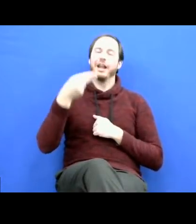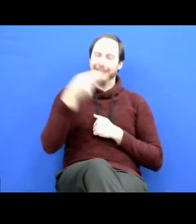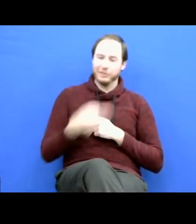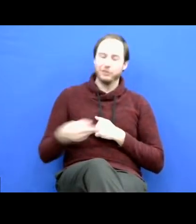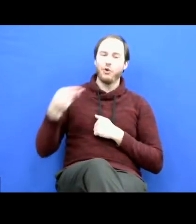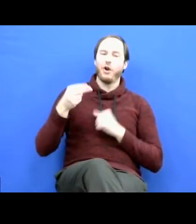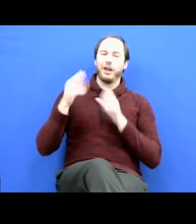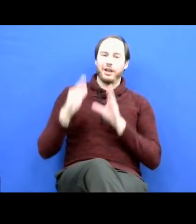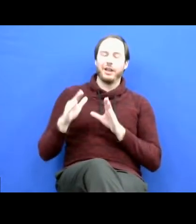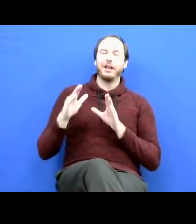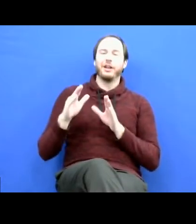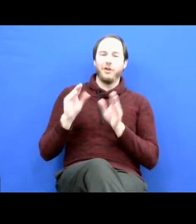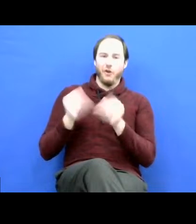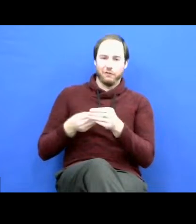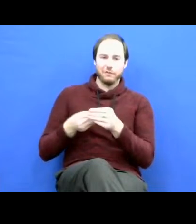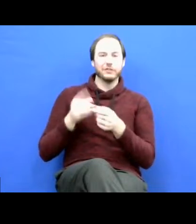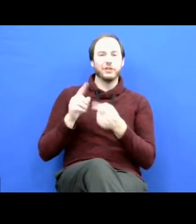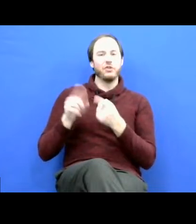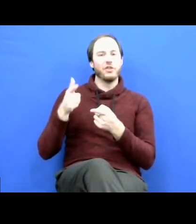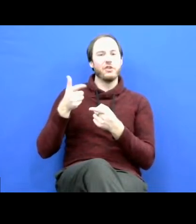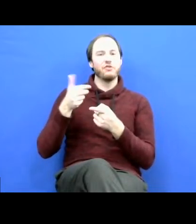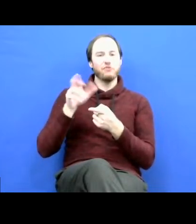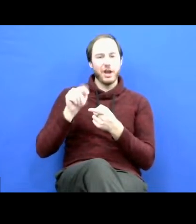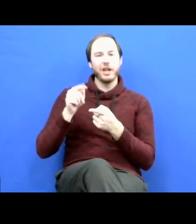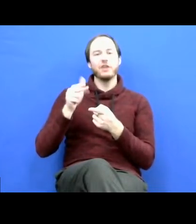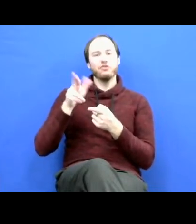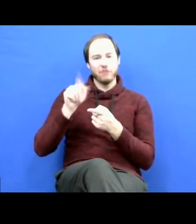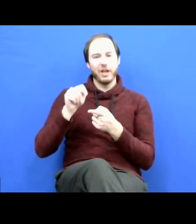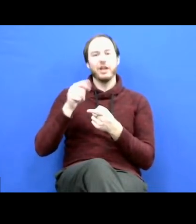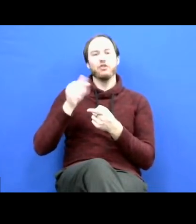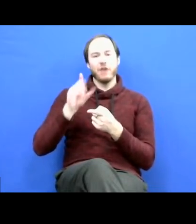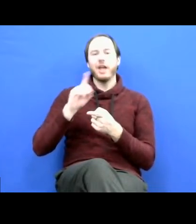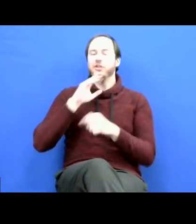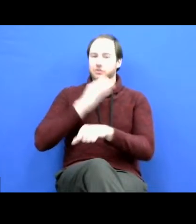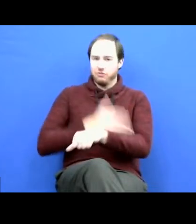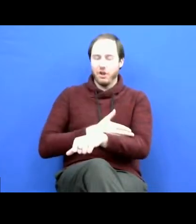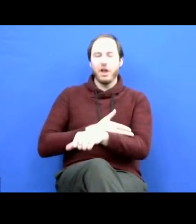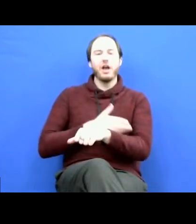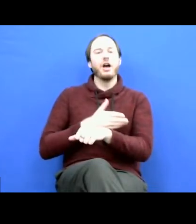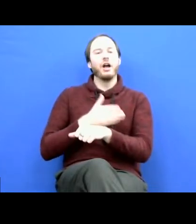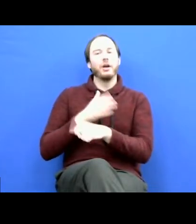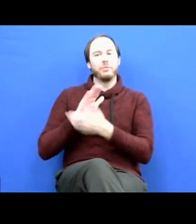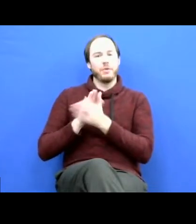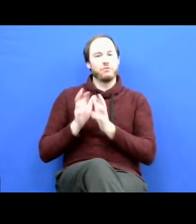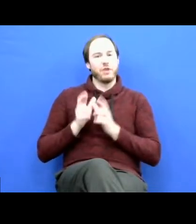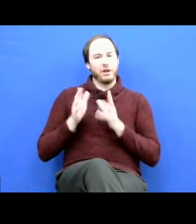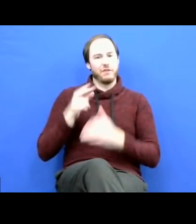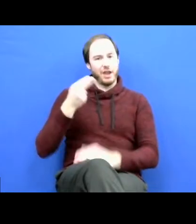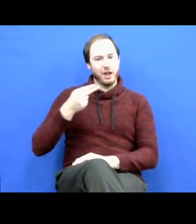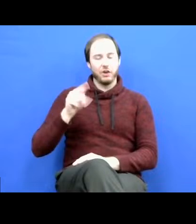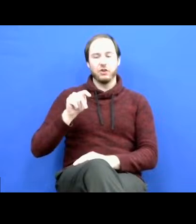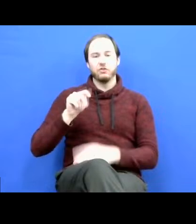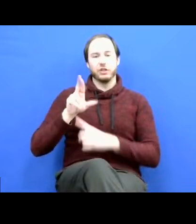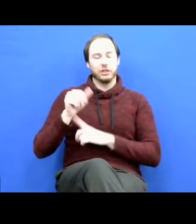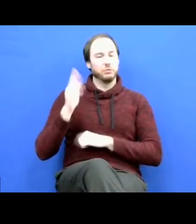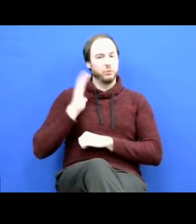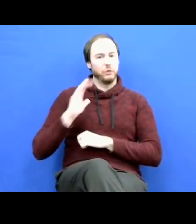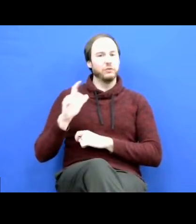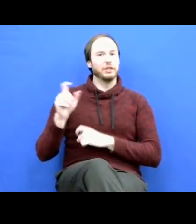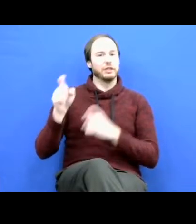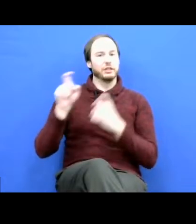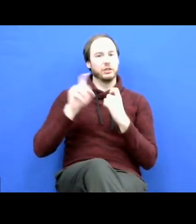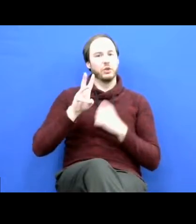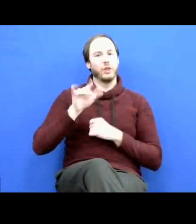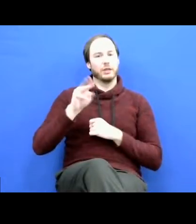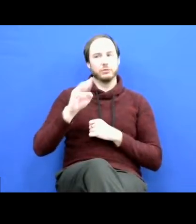is the great-great-granddaughter of William Bullard, a former resident of the town of Henrietta. And whereas Patricia previously donated William's journal